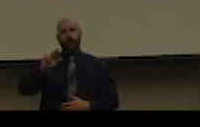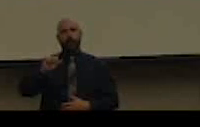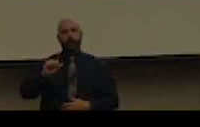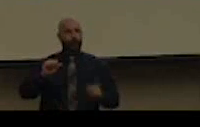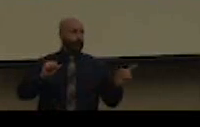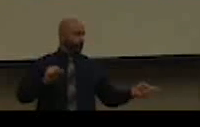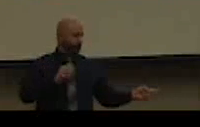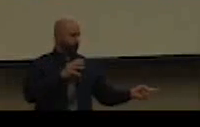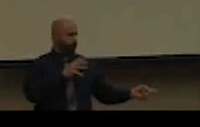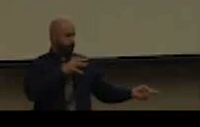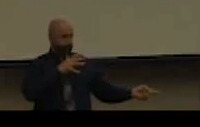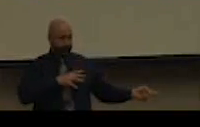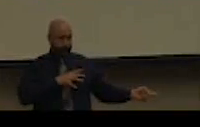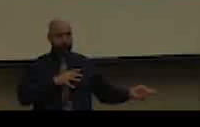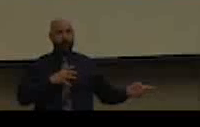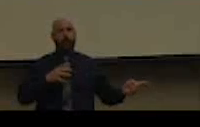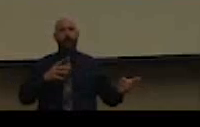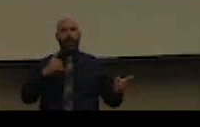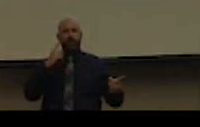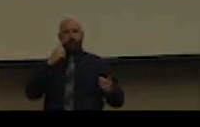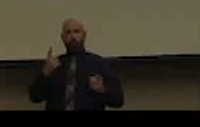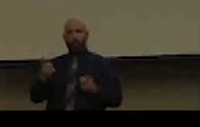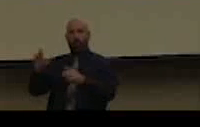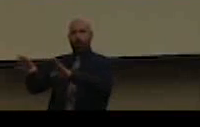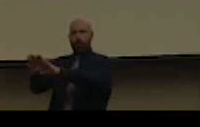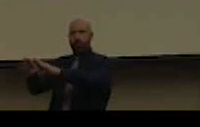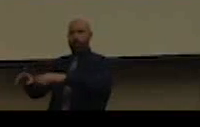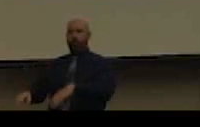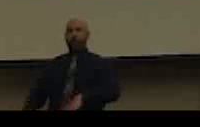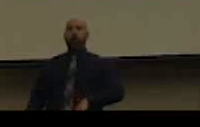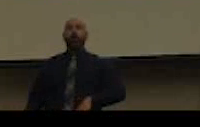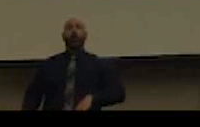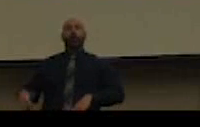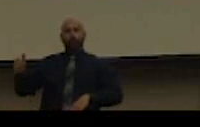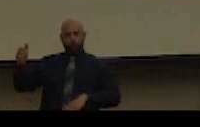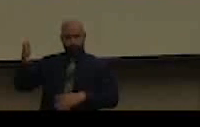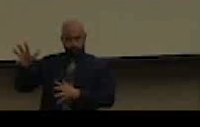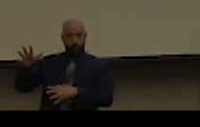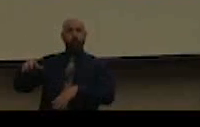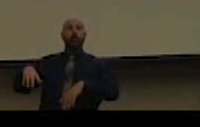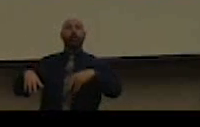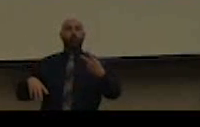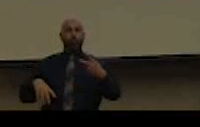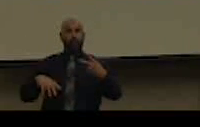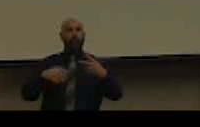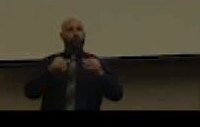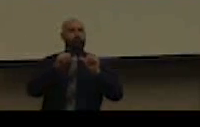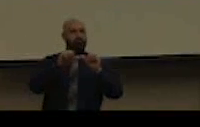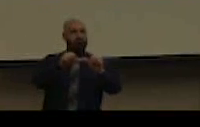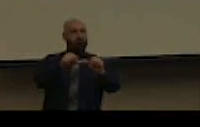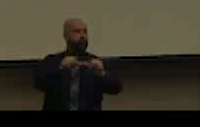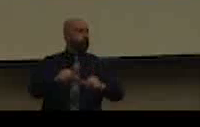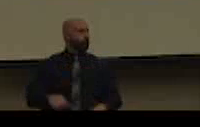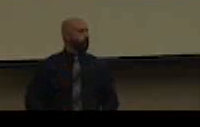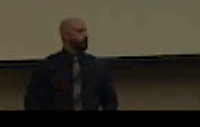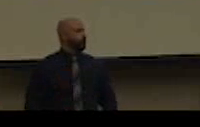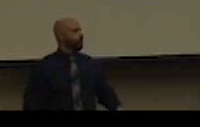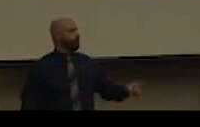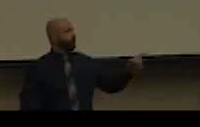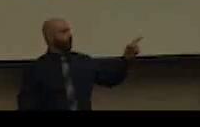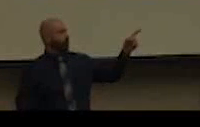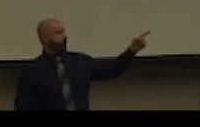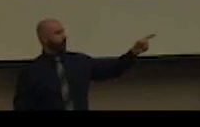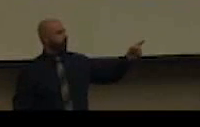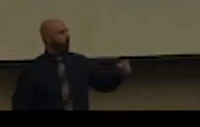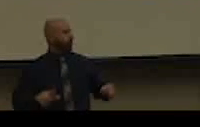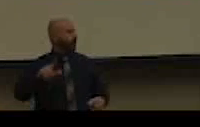other 2 will remain in the improvement process. And we talked to our field support consultants about their recommendations for the sites because we don't want them